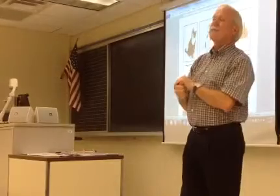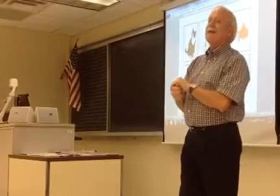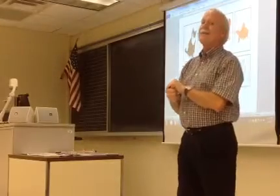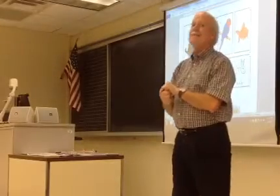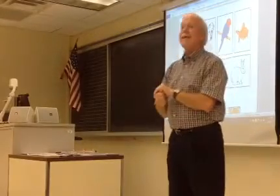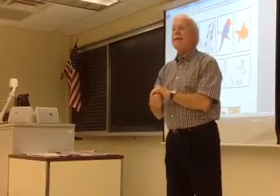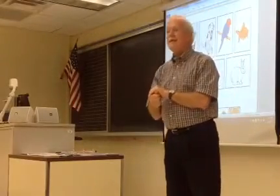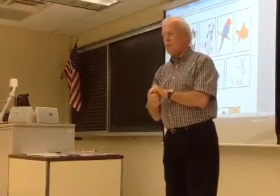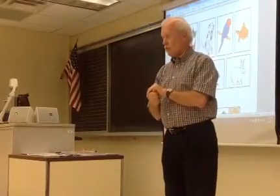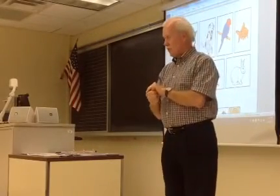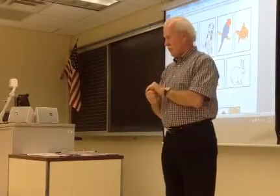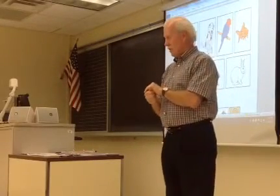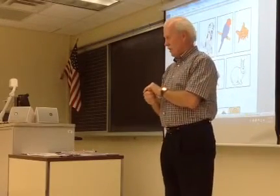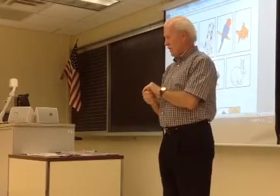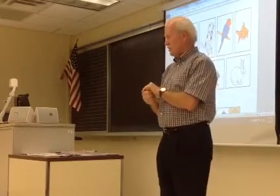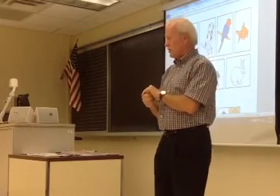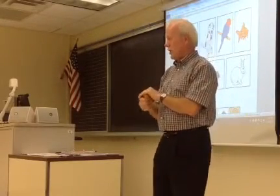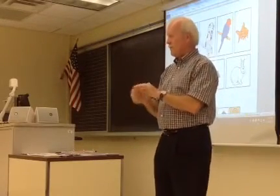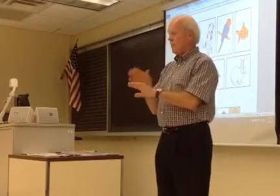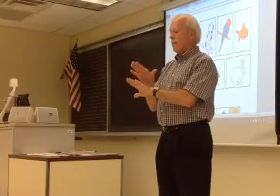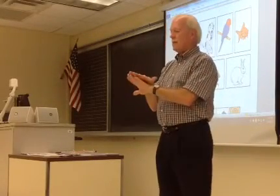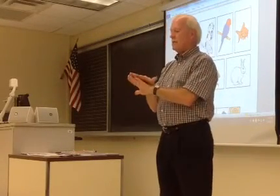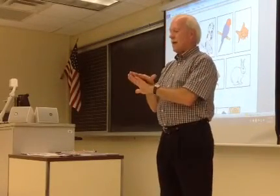a sea turtle, it's often this side.